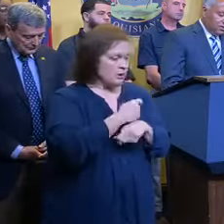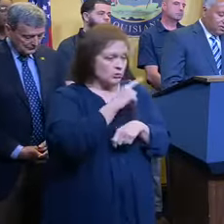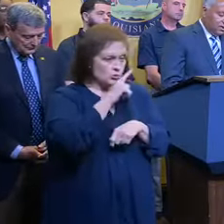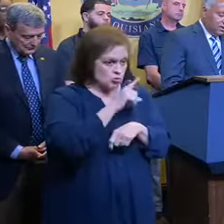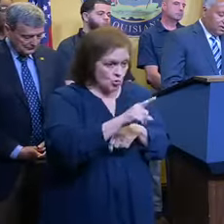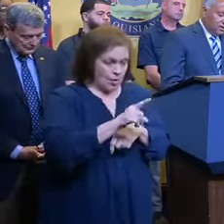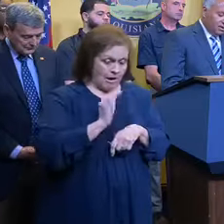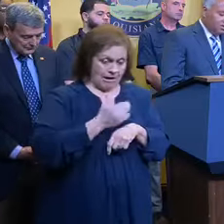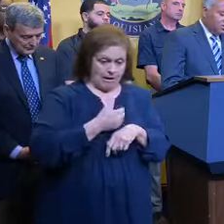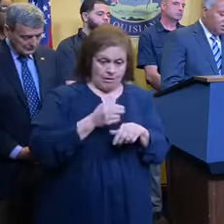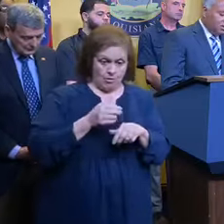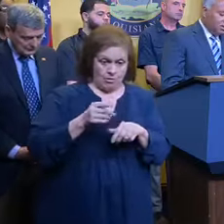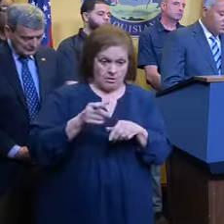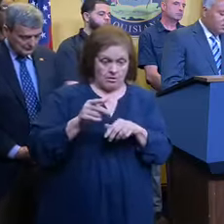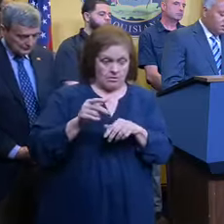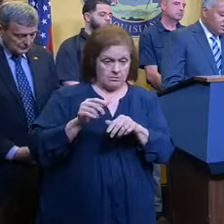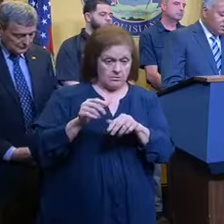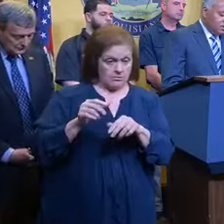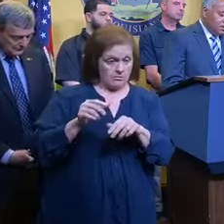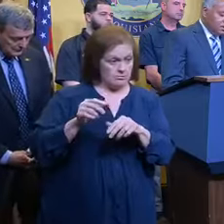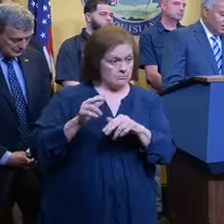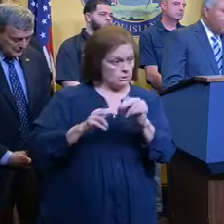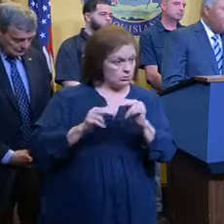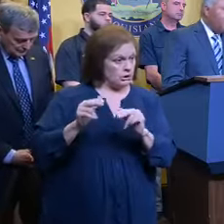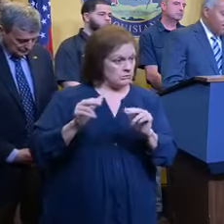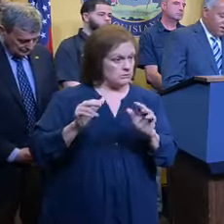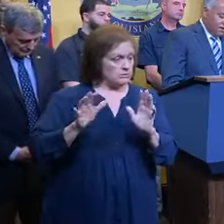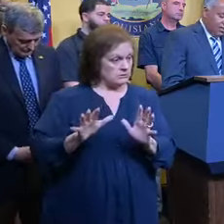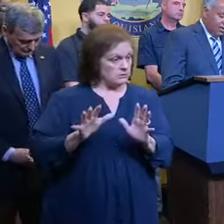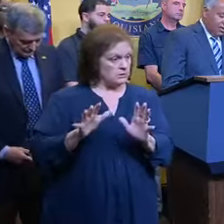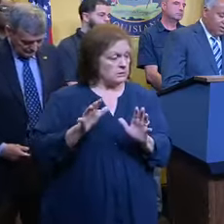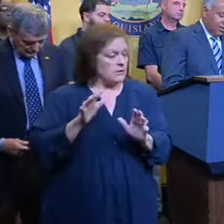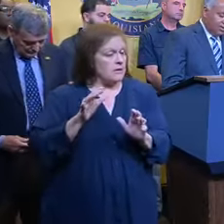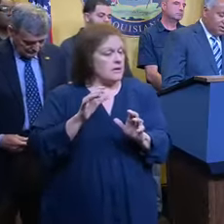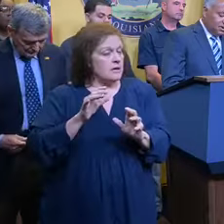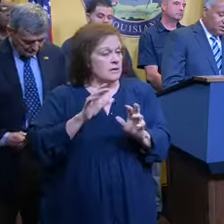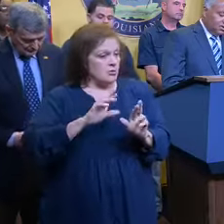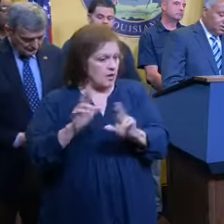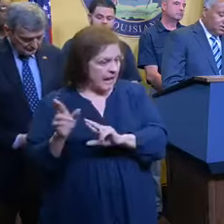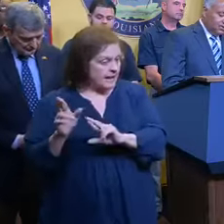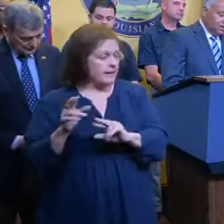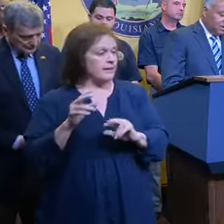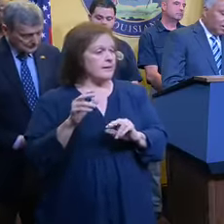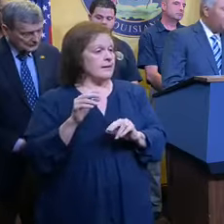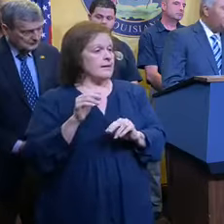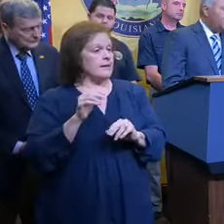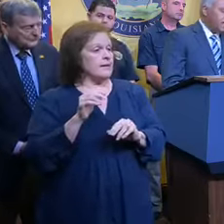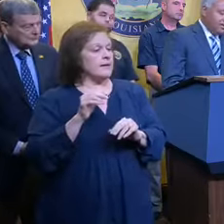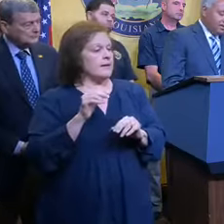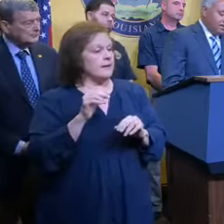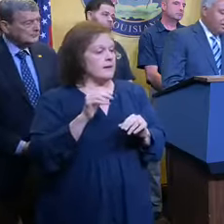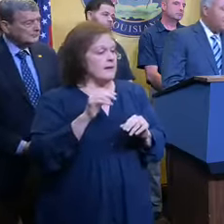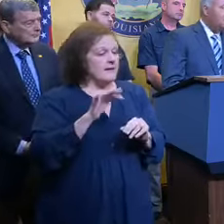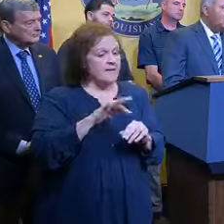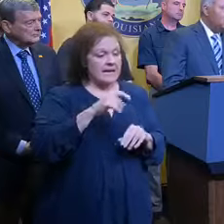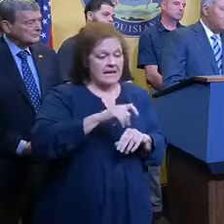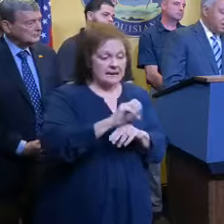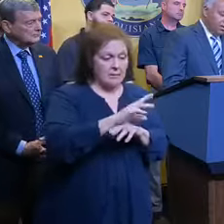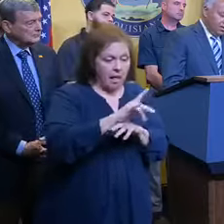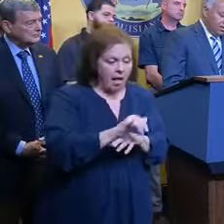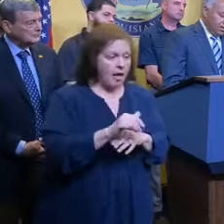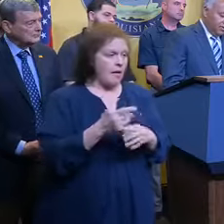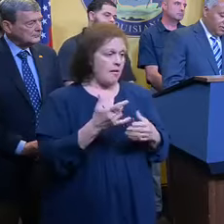the facility can deter stressors that may affect operating capacity, including staff and supply needs